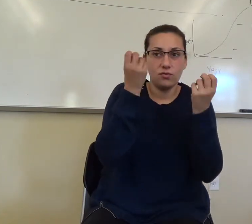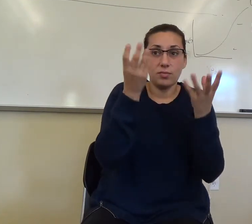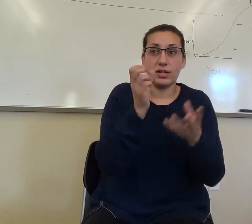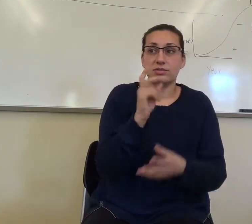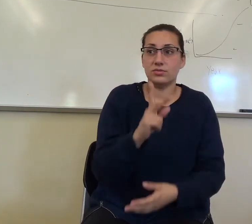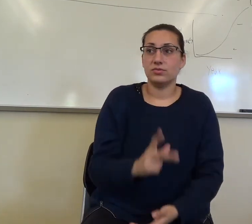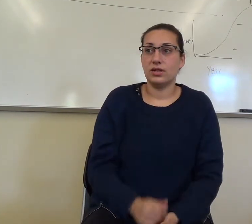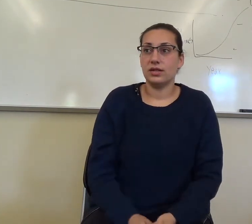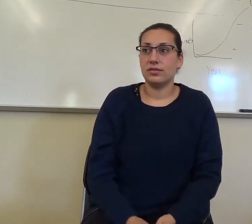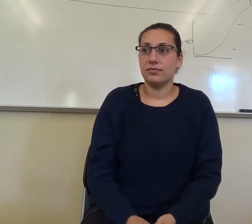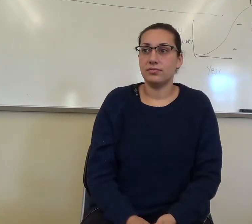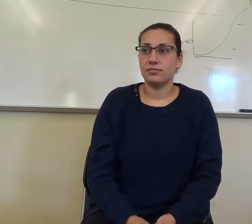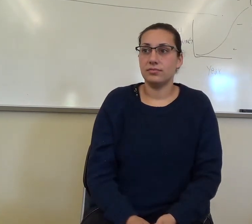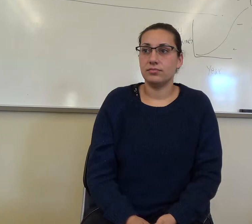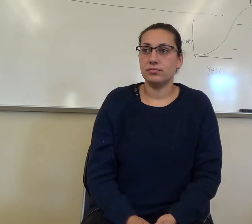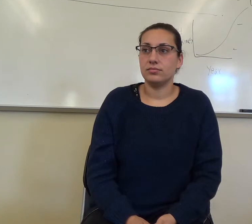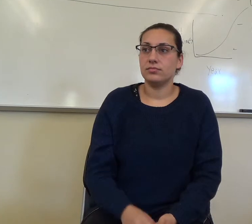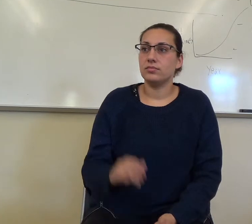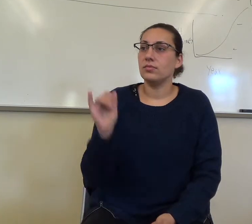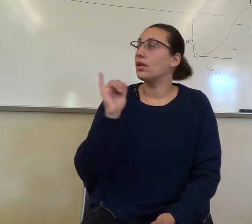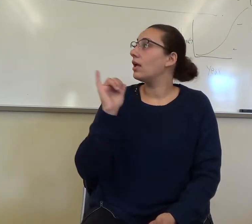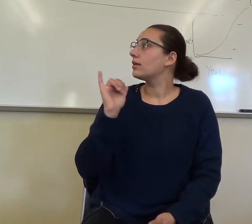of helpful takes into account all these things.